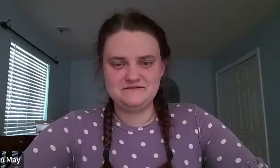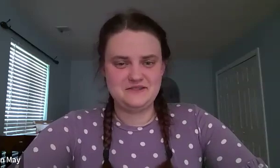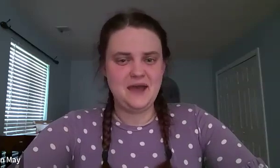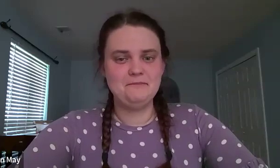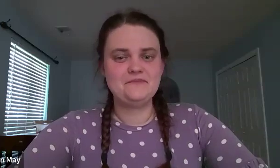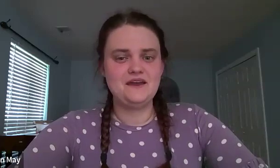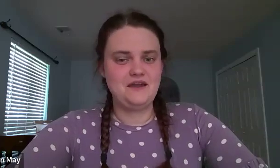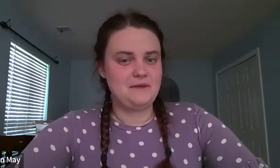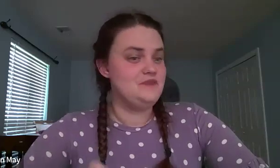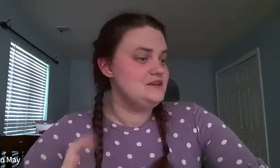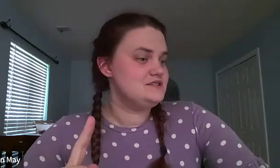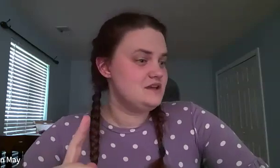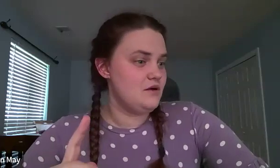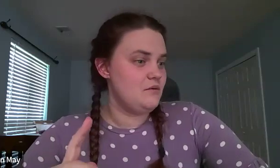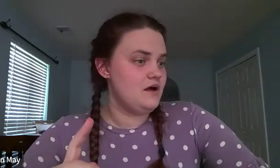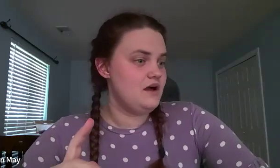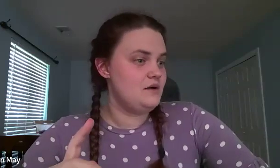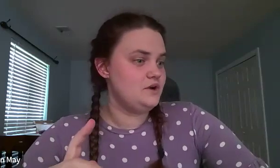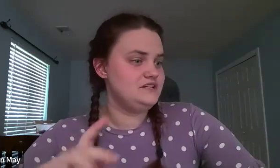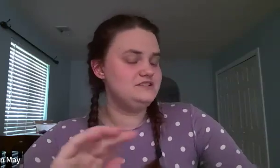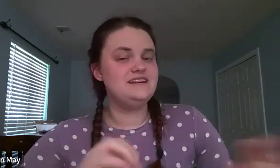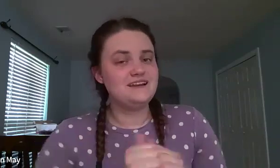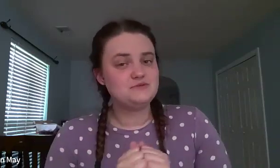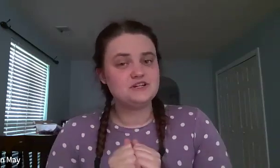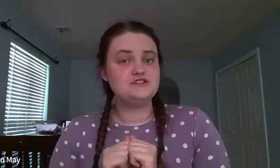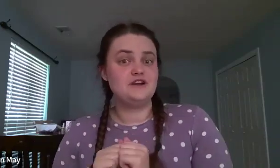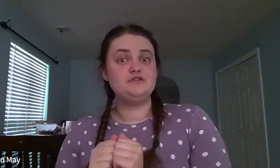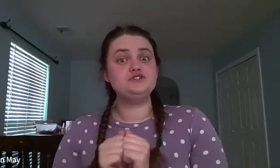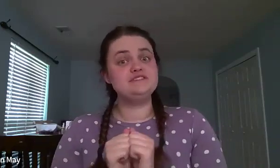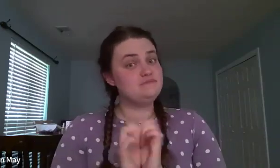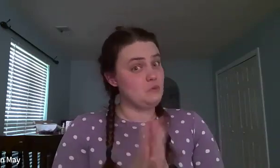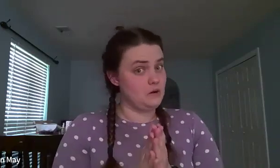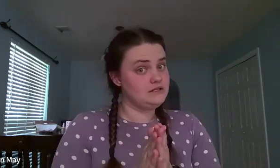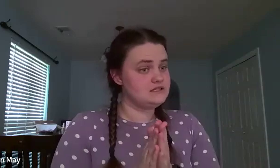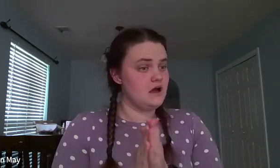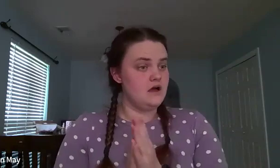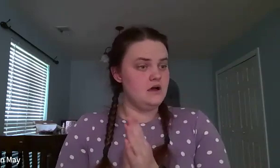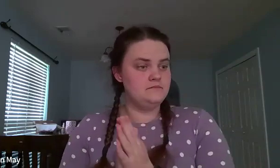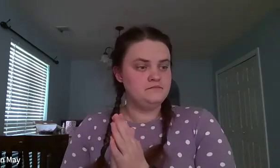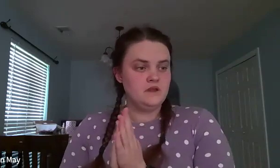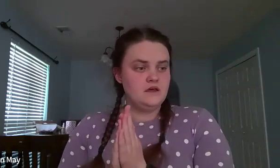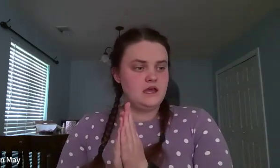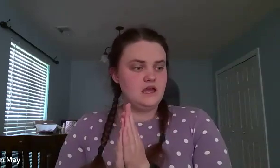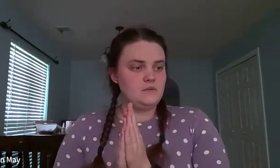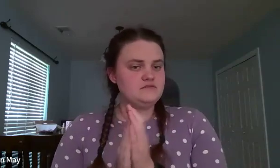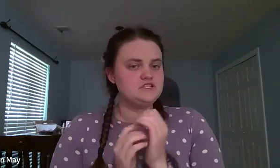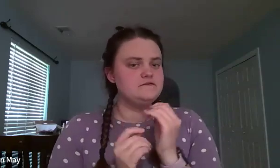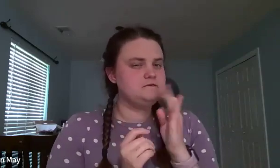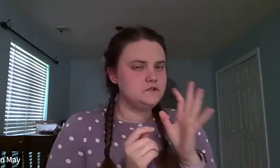waiting for that. Okay. So what we're gonna do tonight is we're gonna start off with our sports. And we have just a